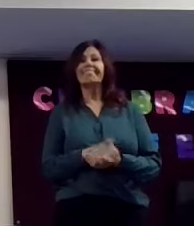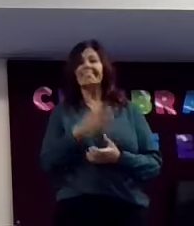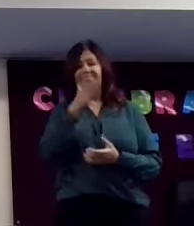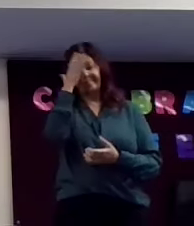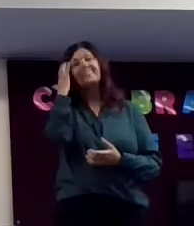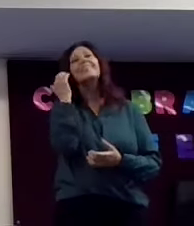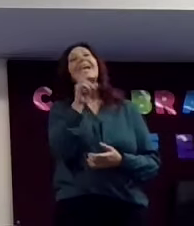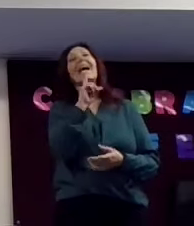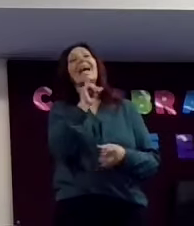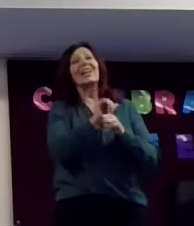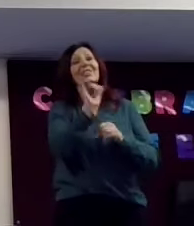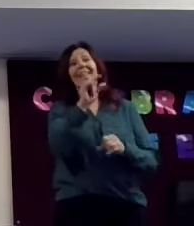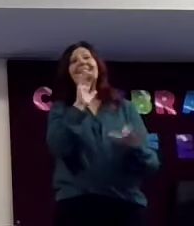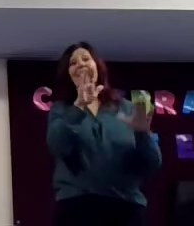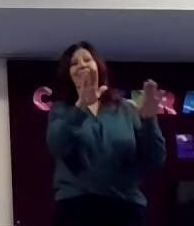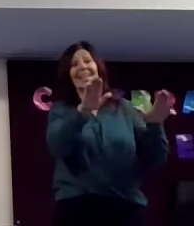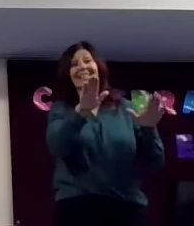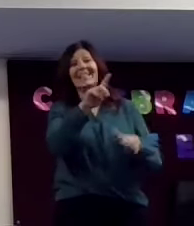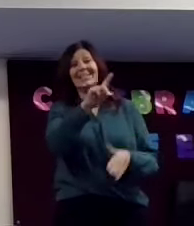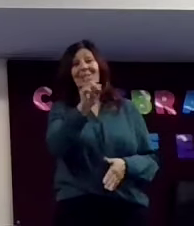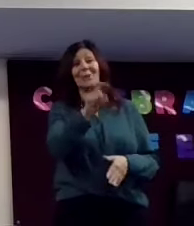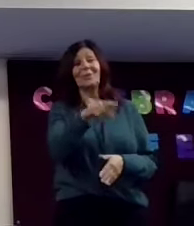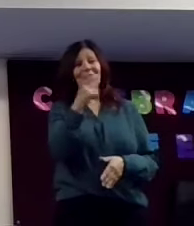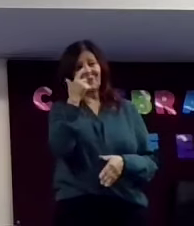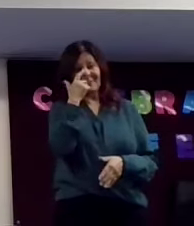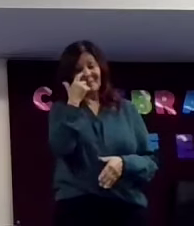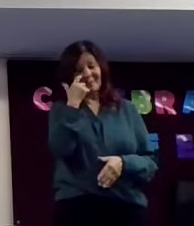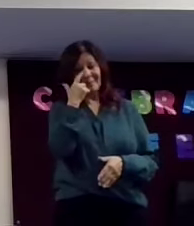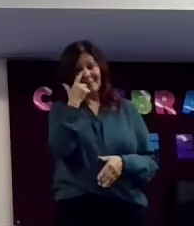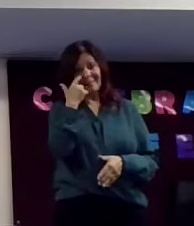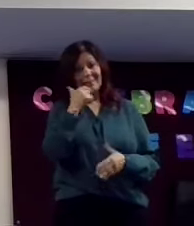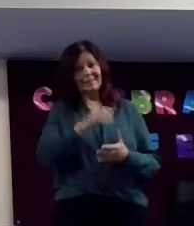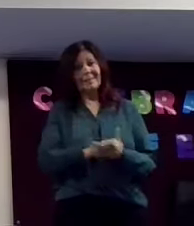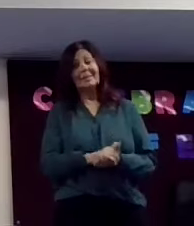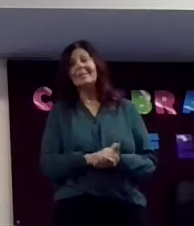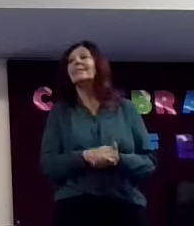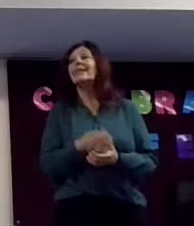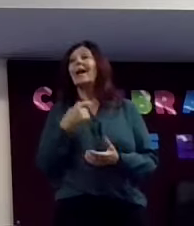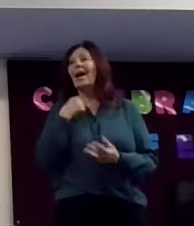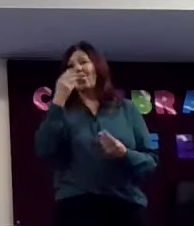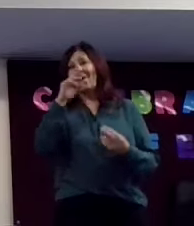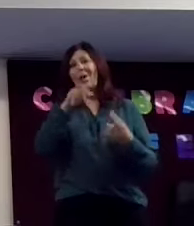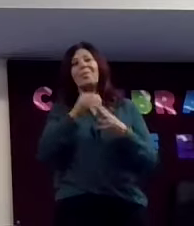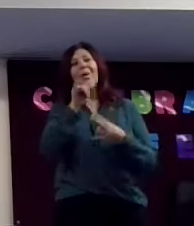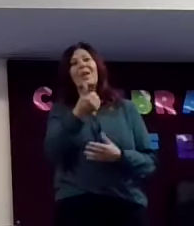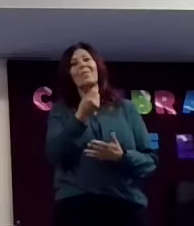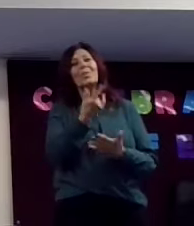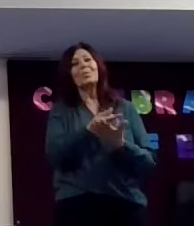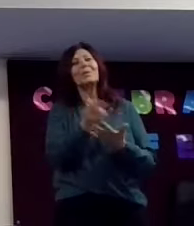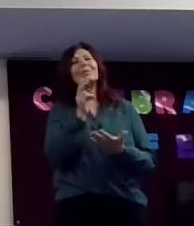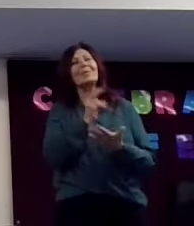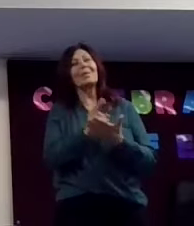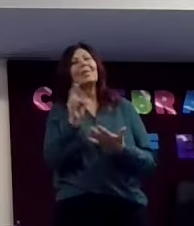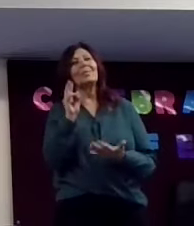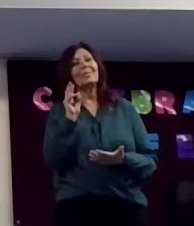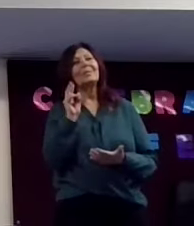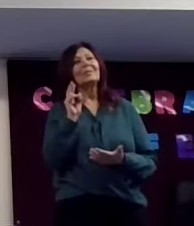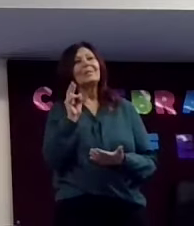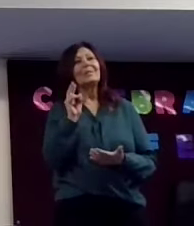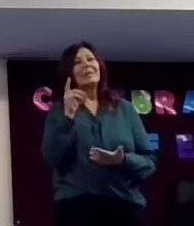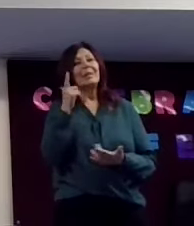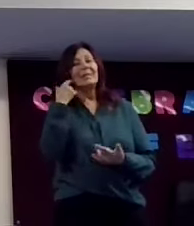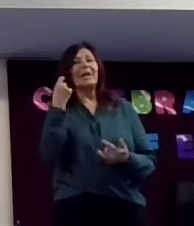that's a fantastic question. I actually thought about that a couple of weeks ago in anticipation